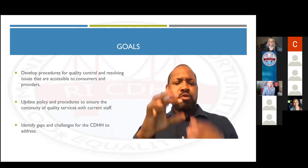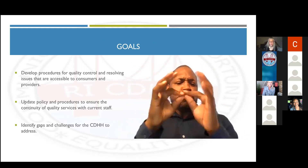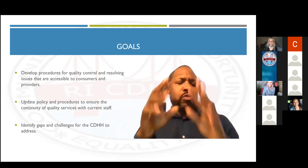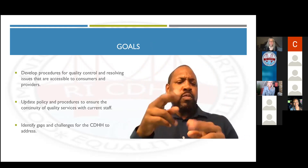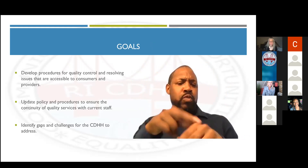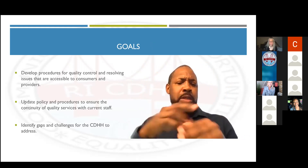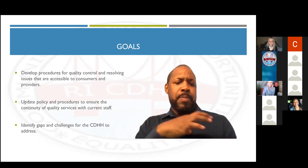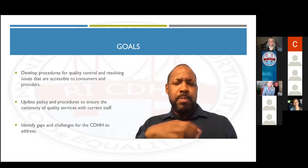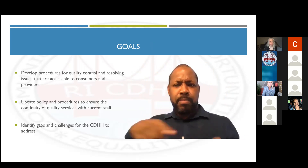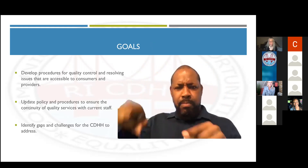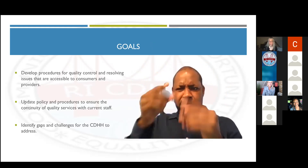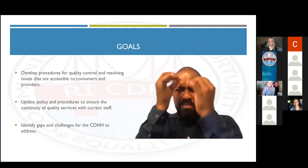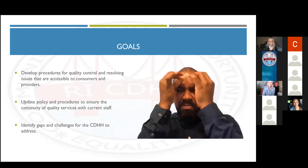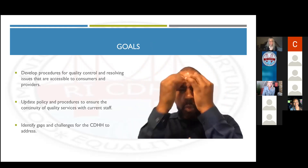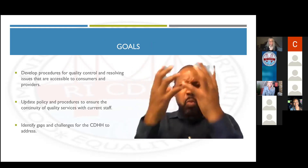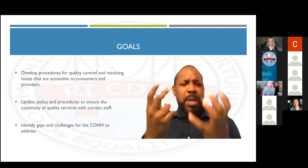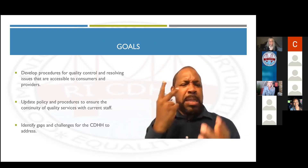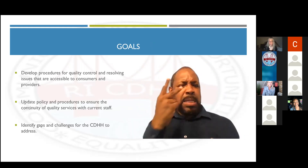will develop procedures for quality control